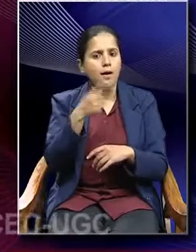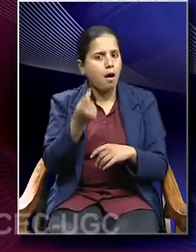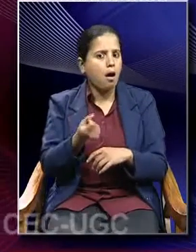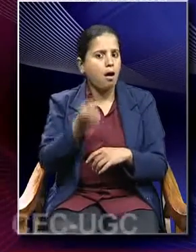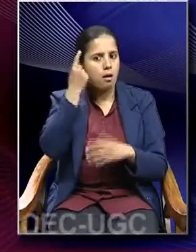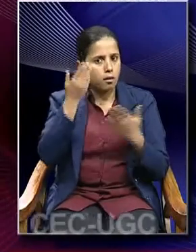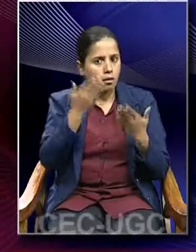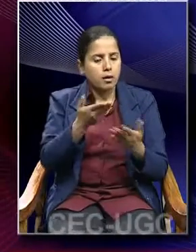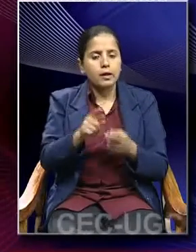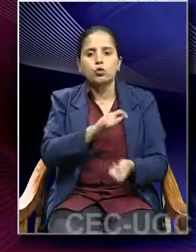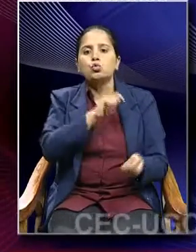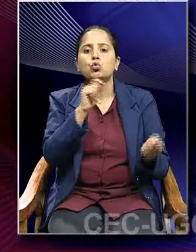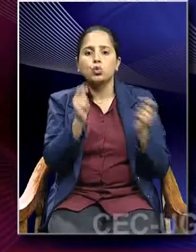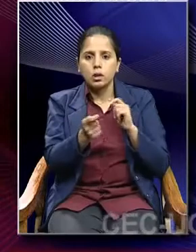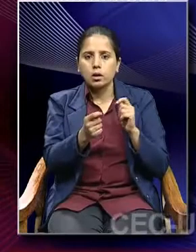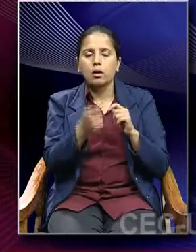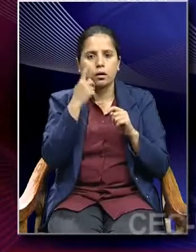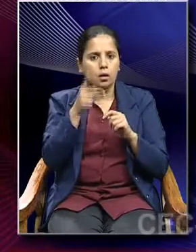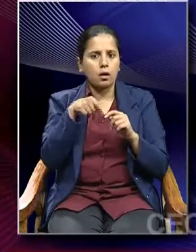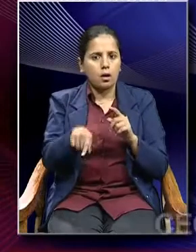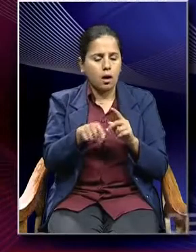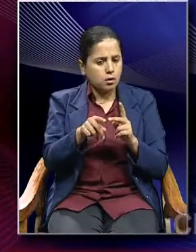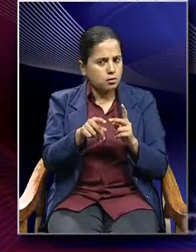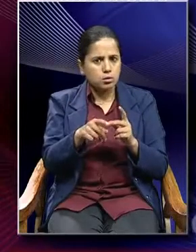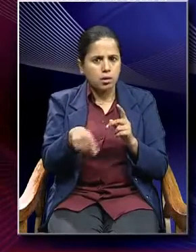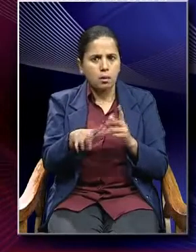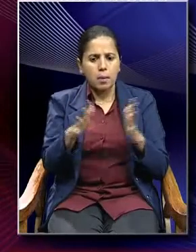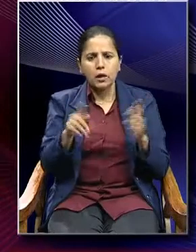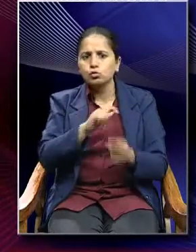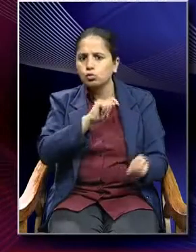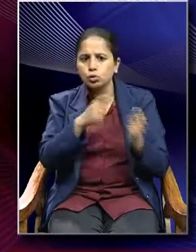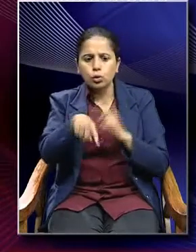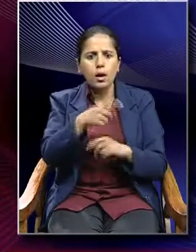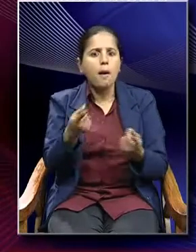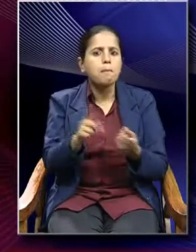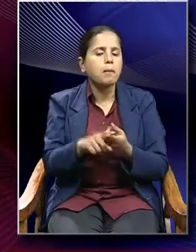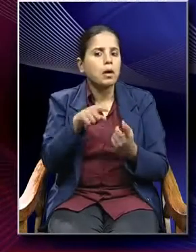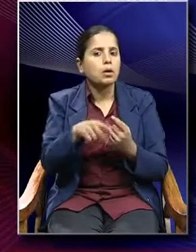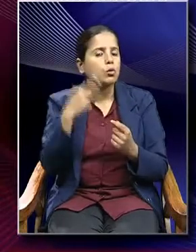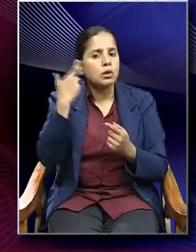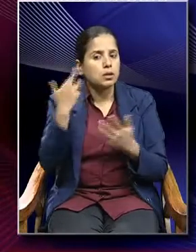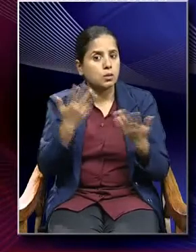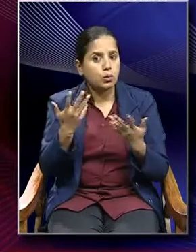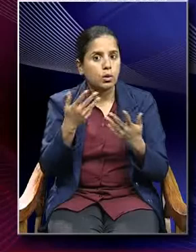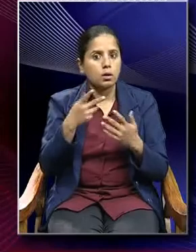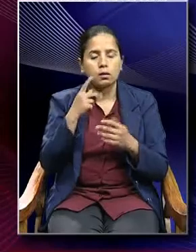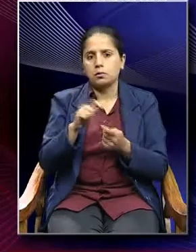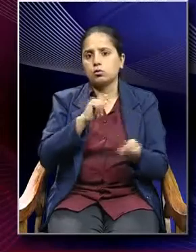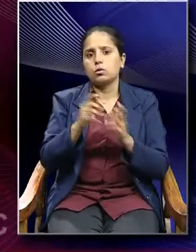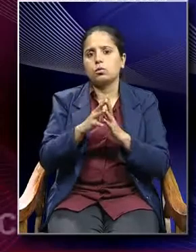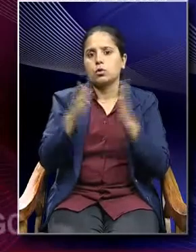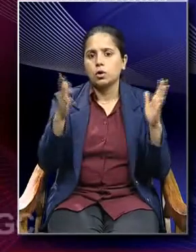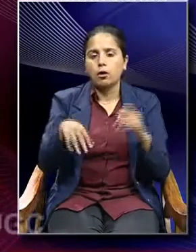understanding of the change and transformation which was taking place because of revolutions, the